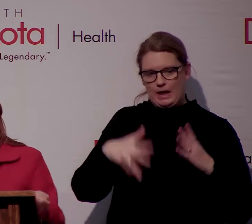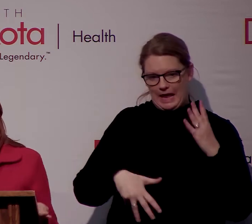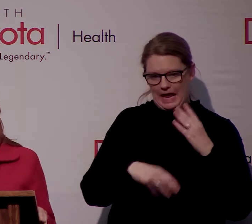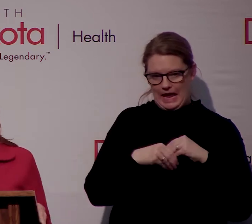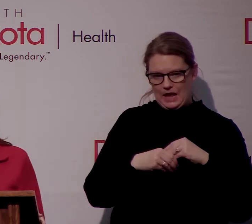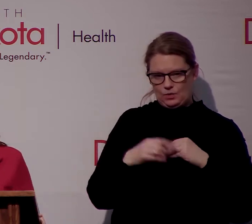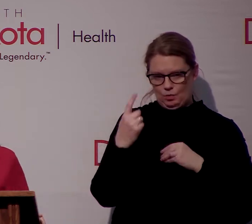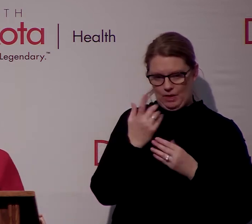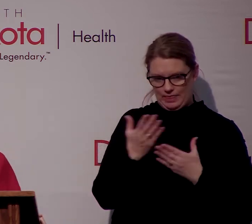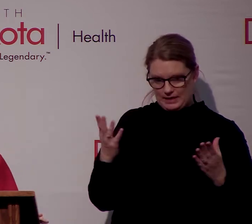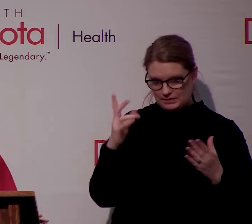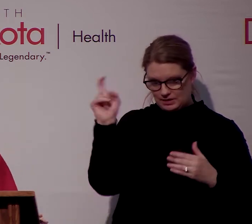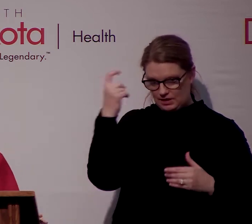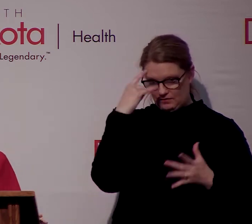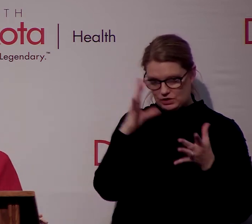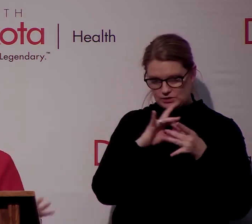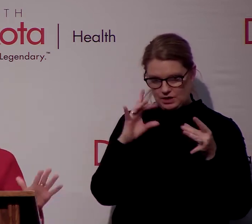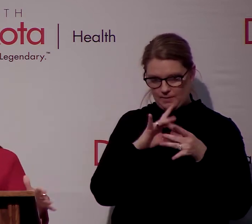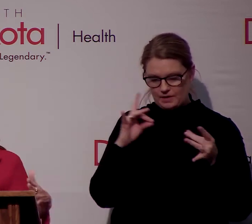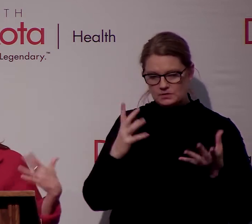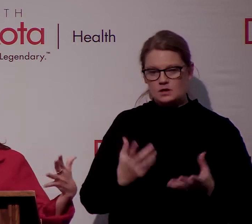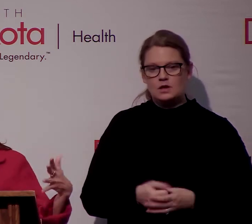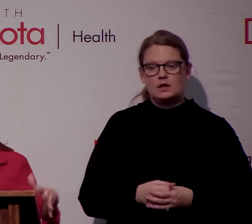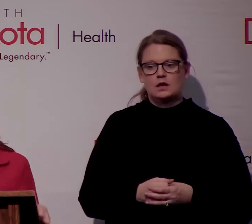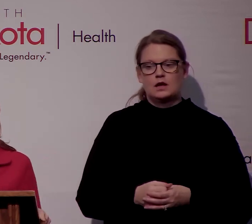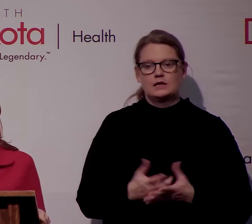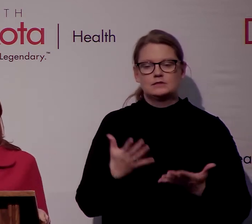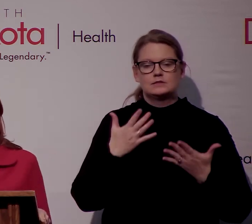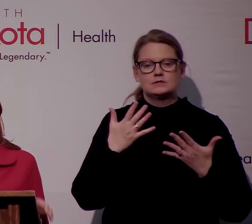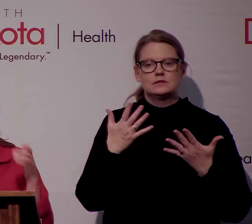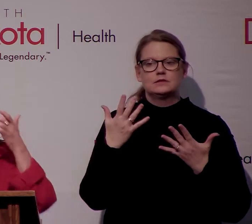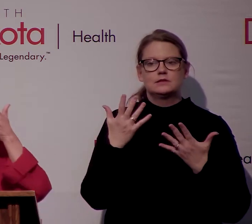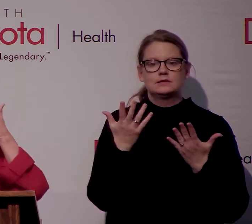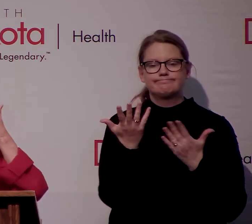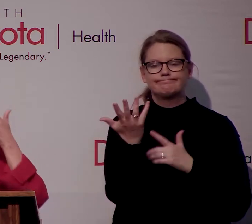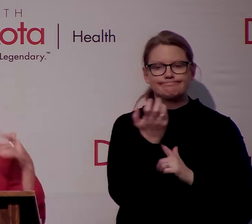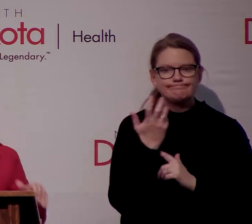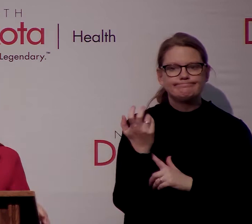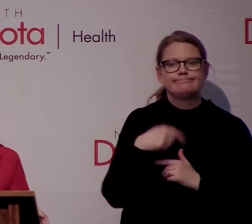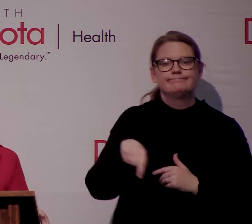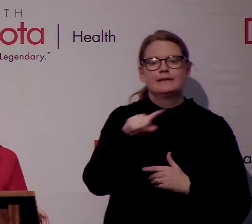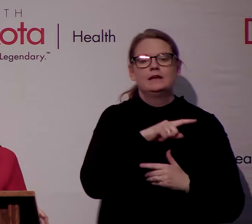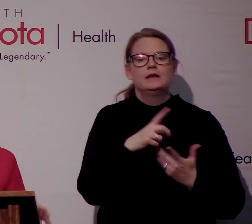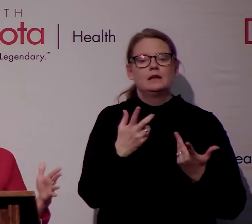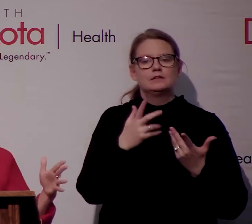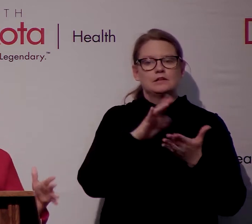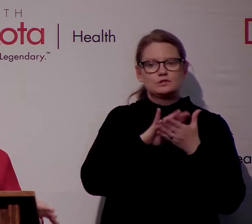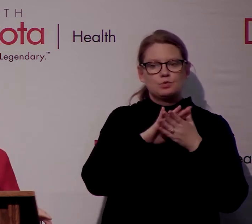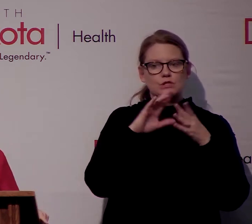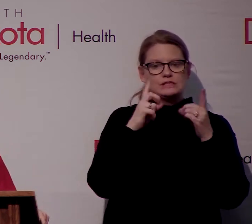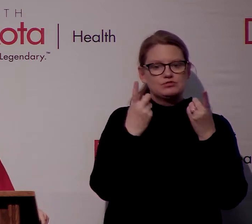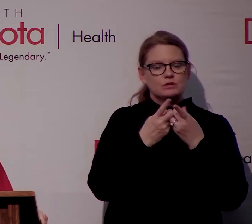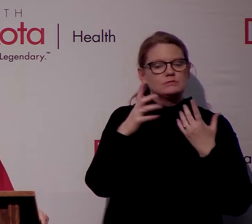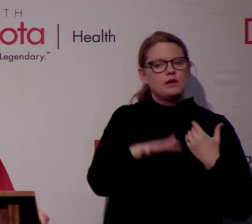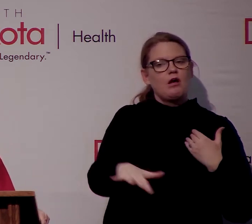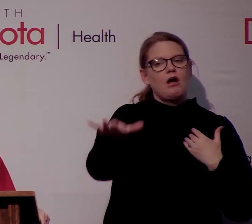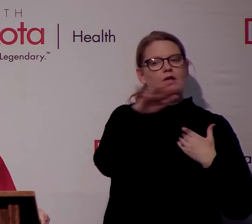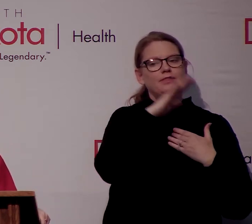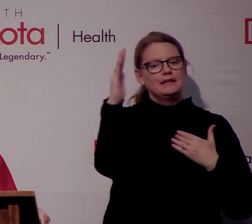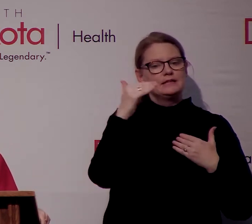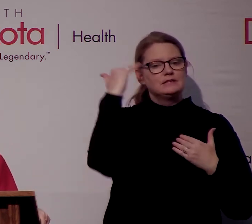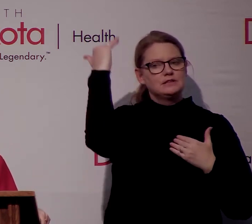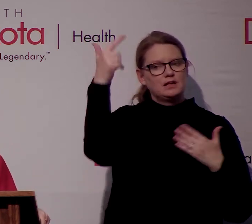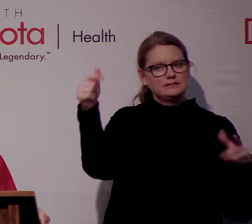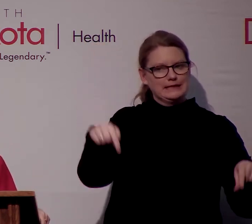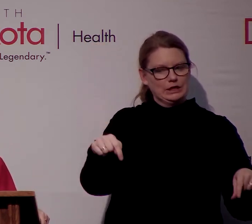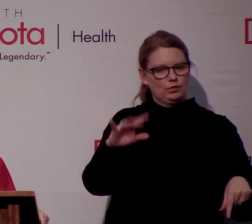governor's comments as a plea to all of us out there and to not only our school districts but every adult that is in